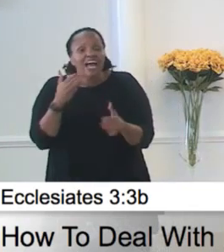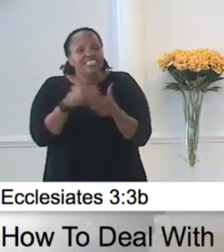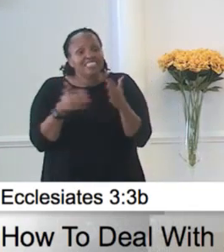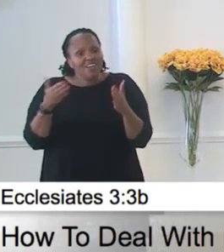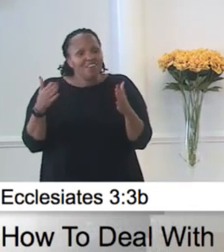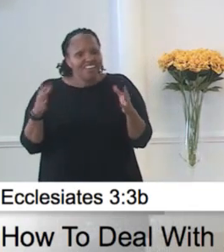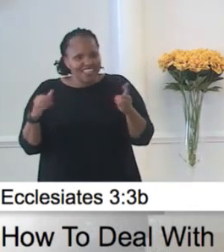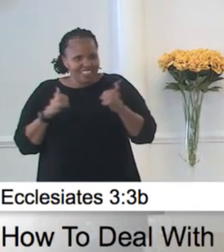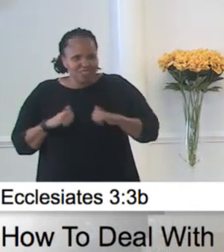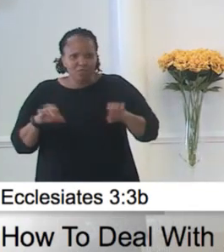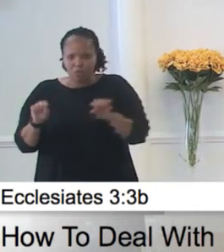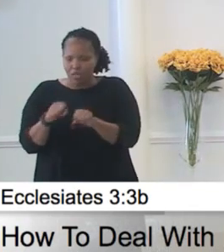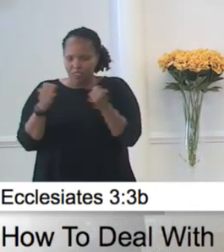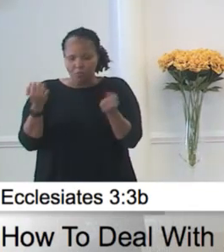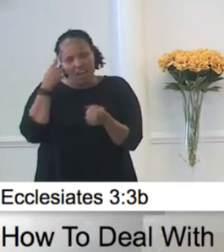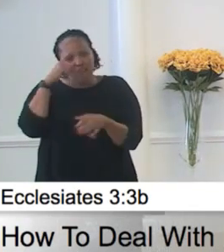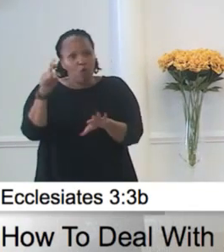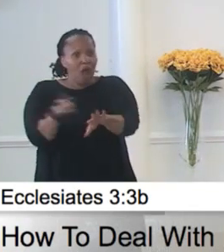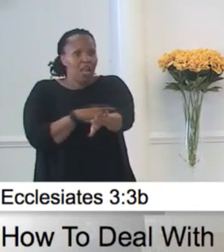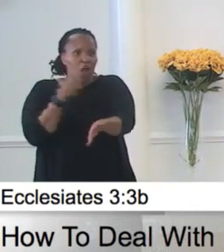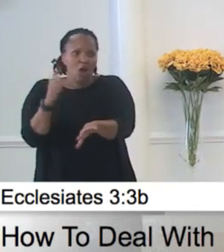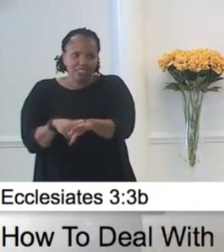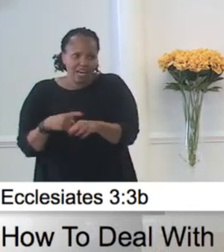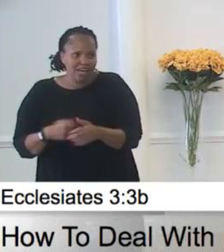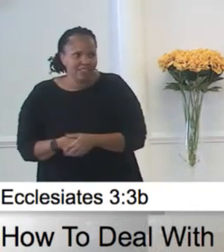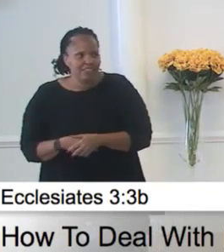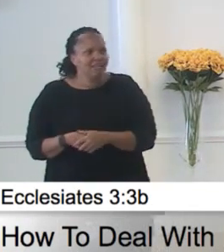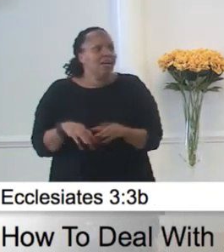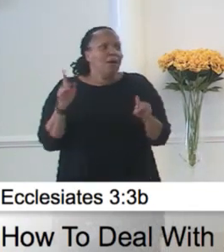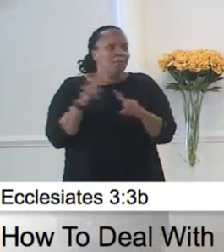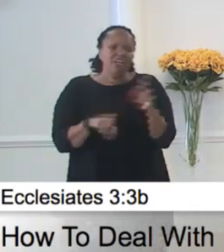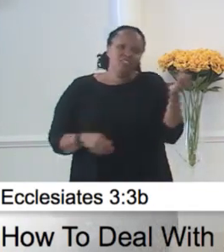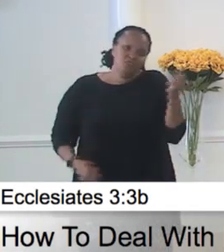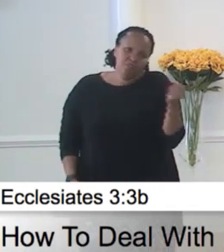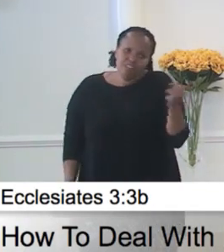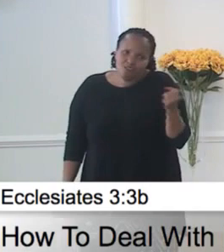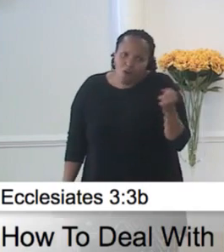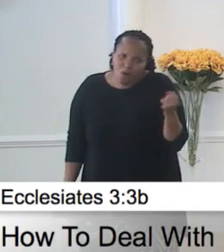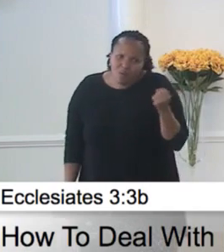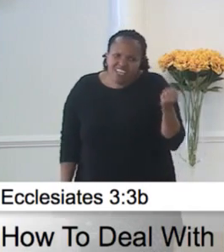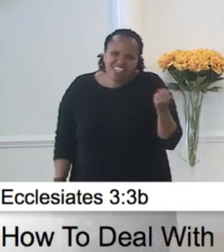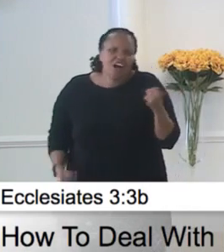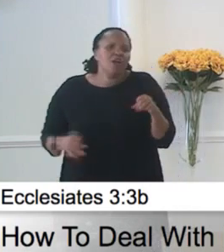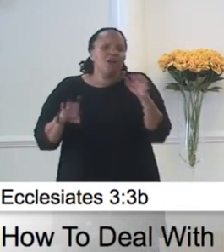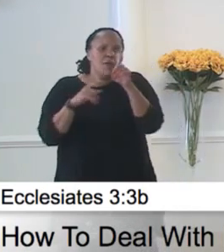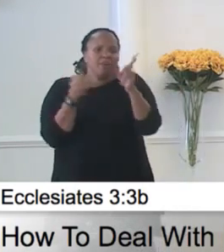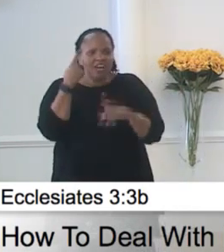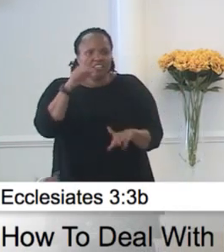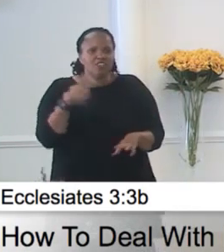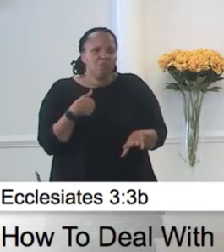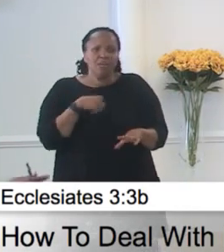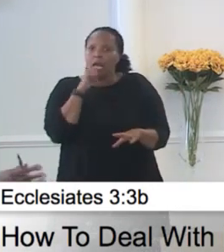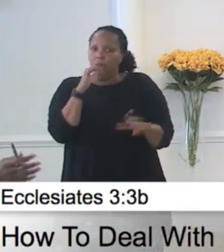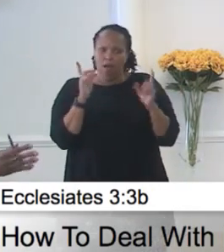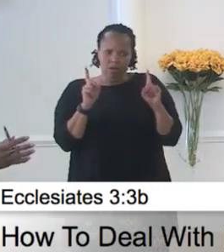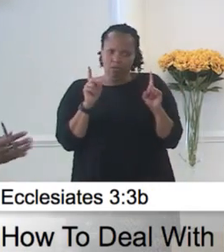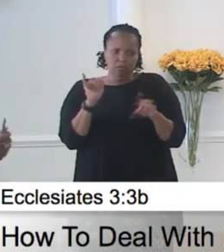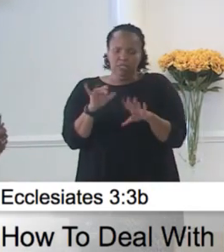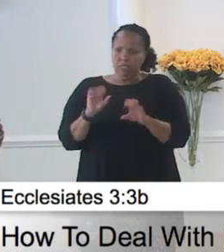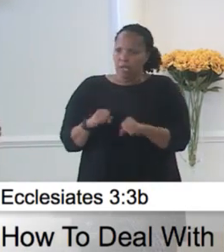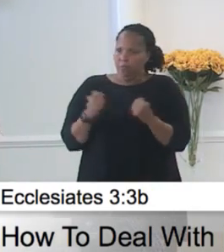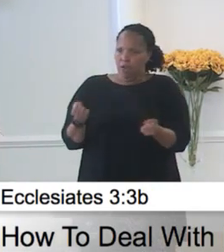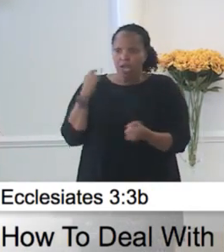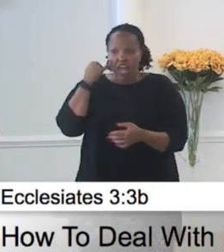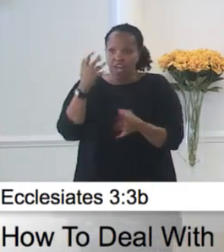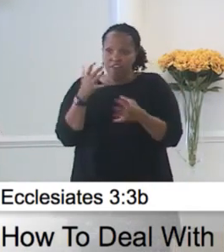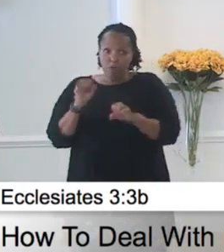break for a long time, but I've been holding on to it. Because to me, I don't need that broken. If you want